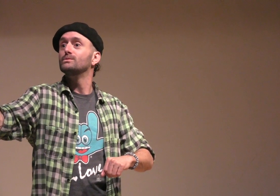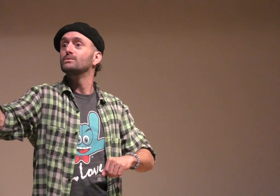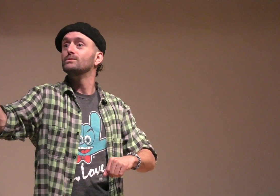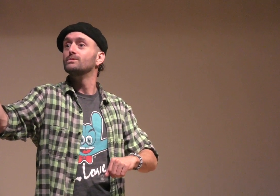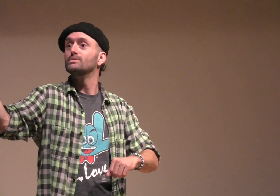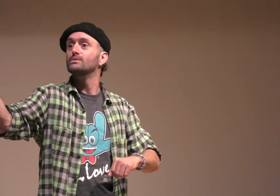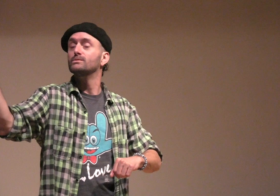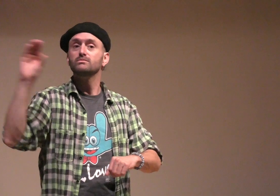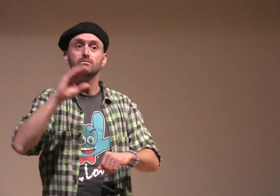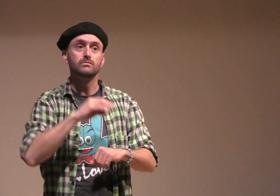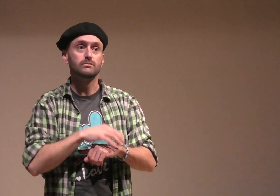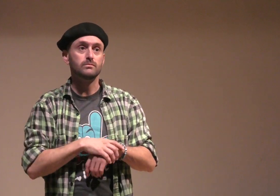cock-a-doodle-doo,